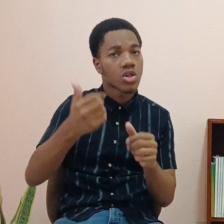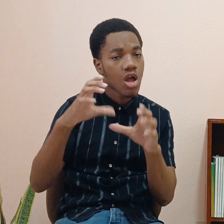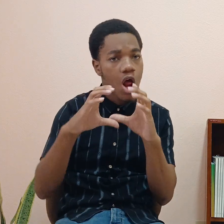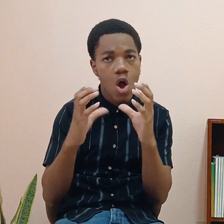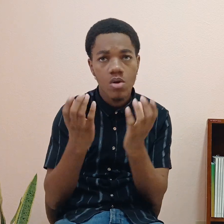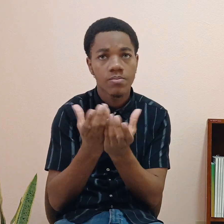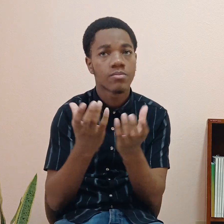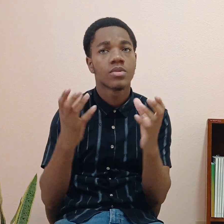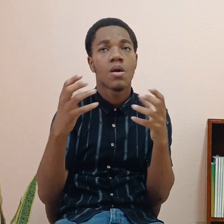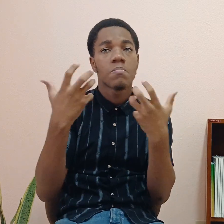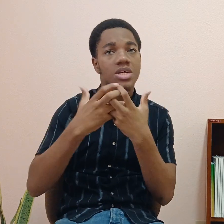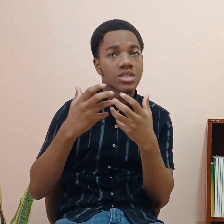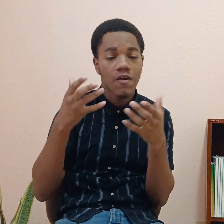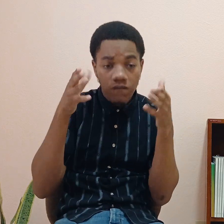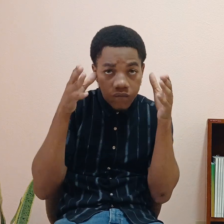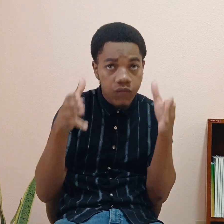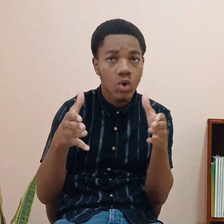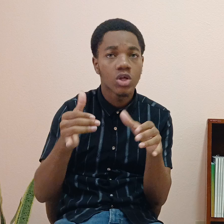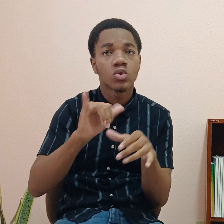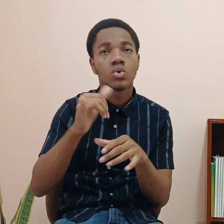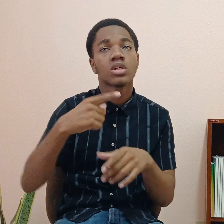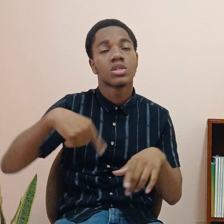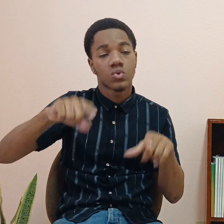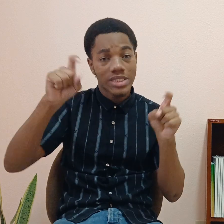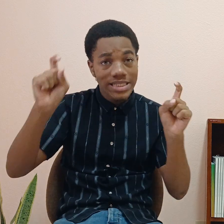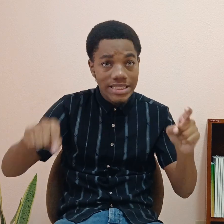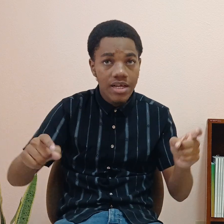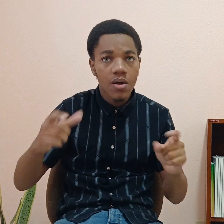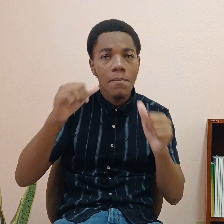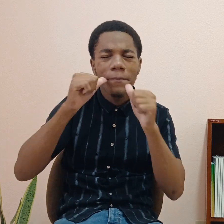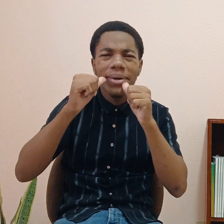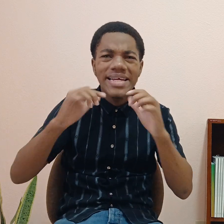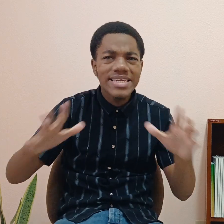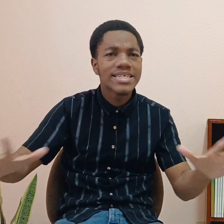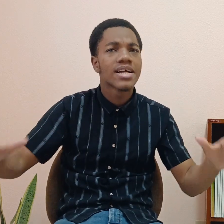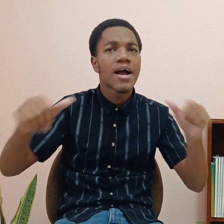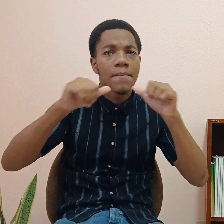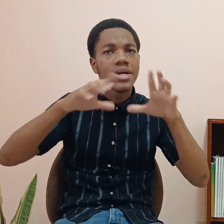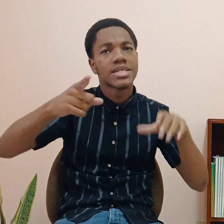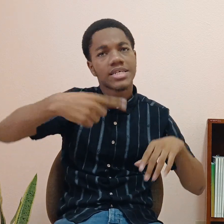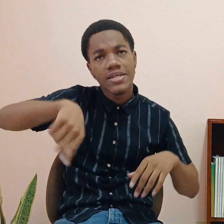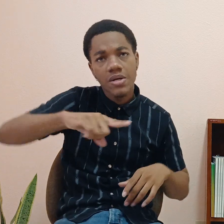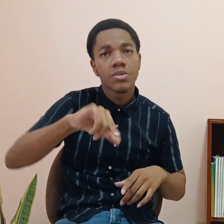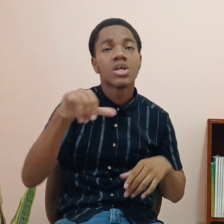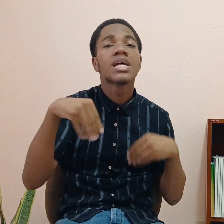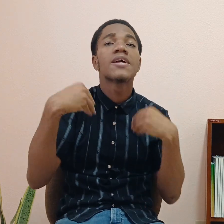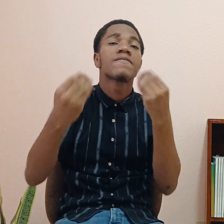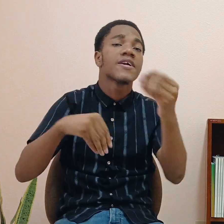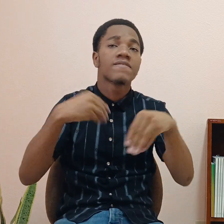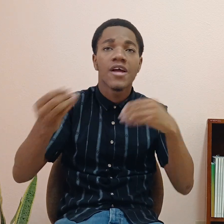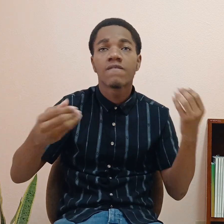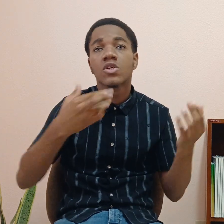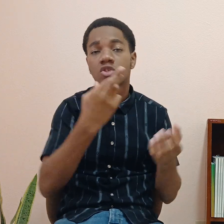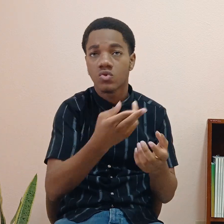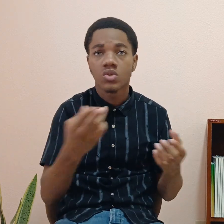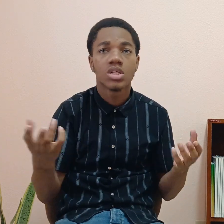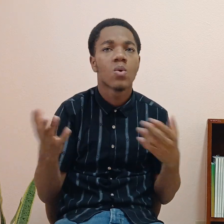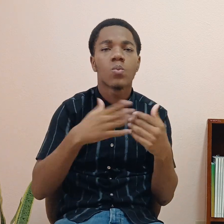should and bless them with the resources that they need so that at the end of